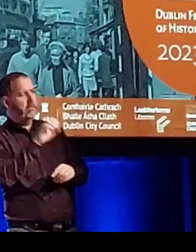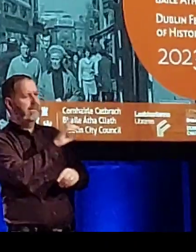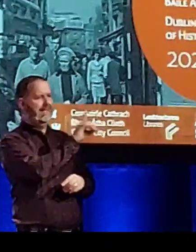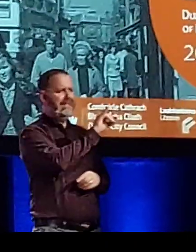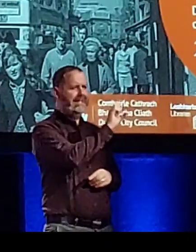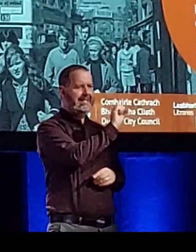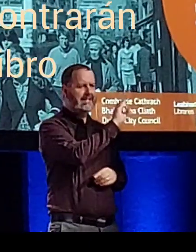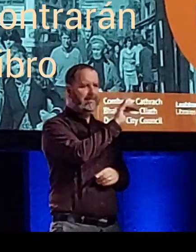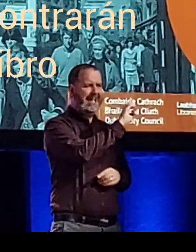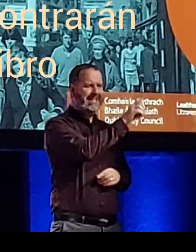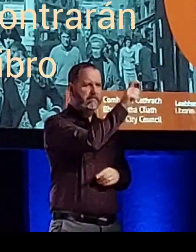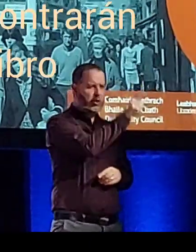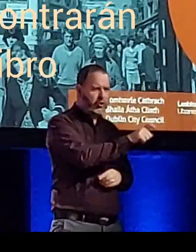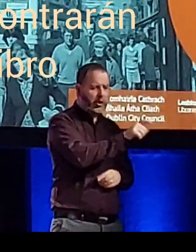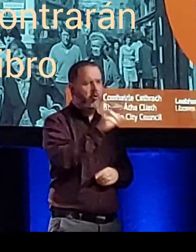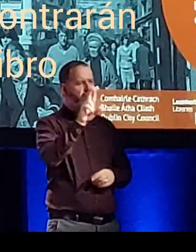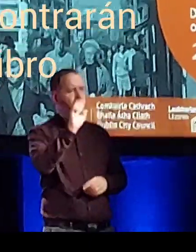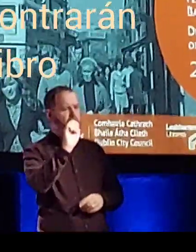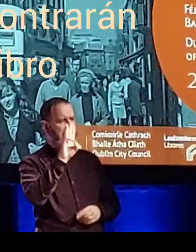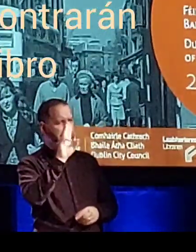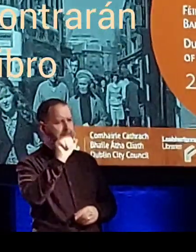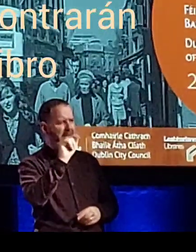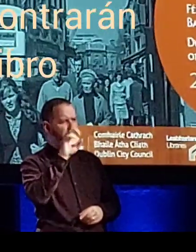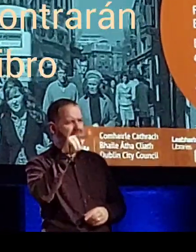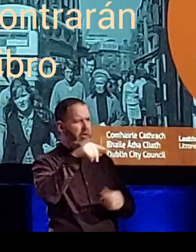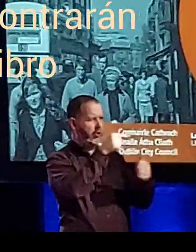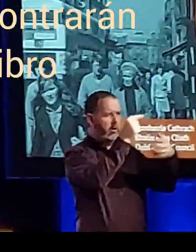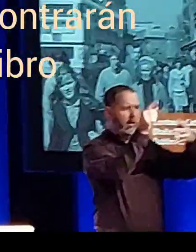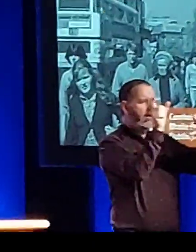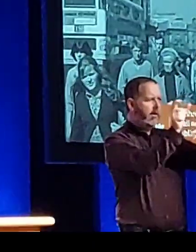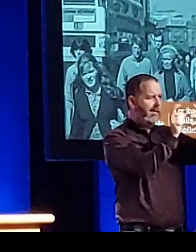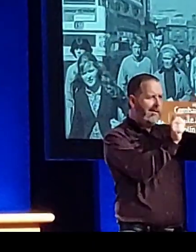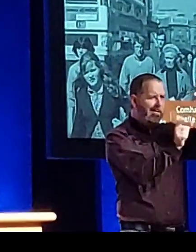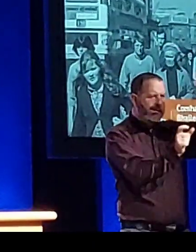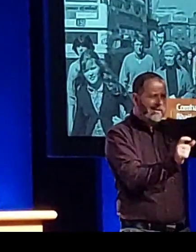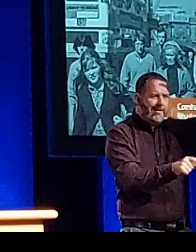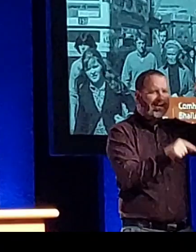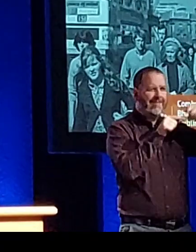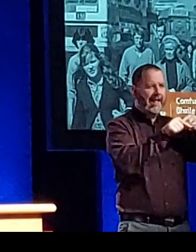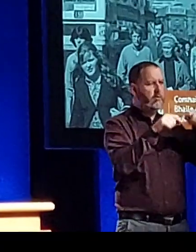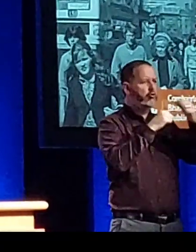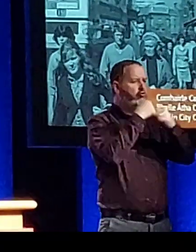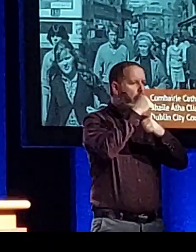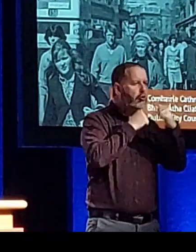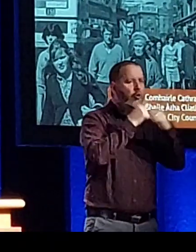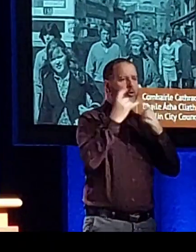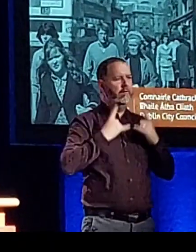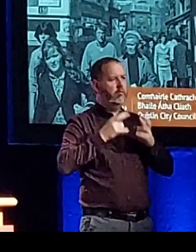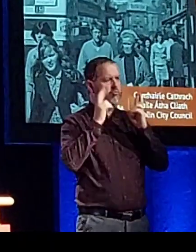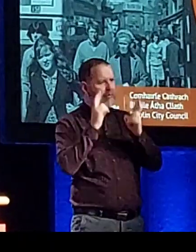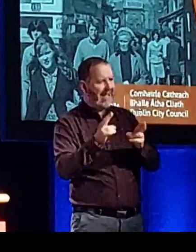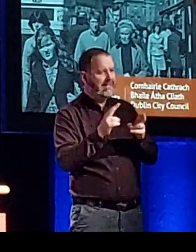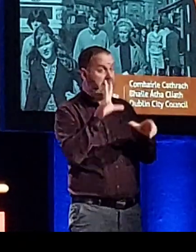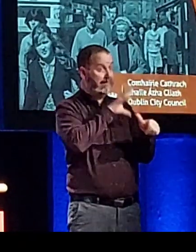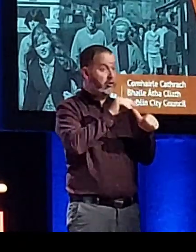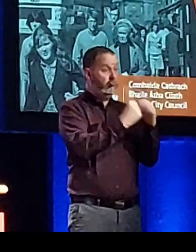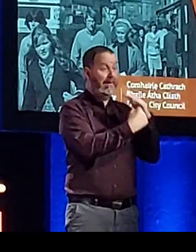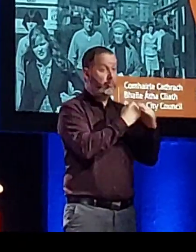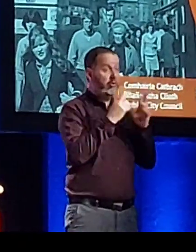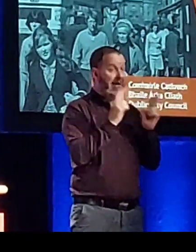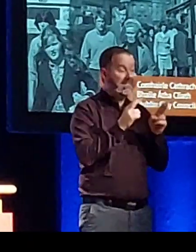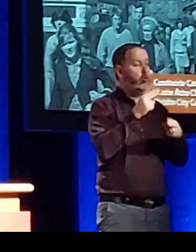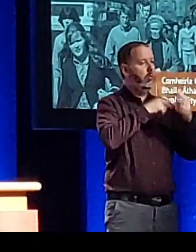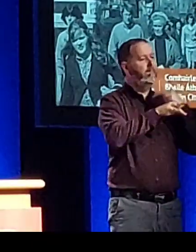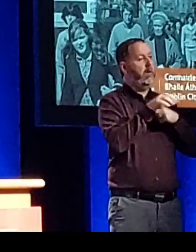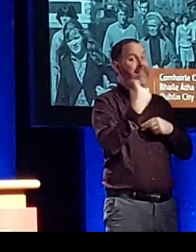refugee, repatriation, resettlement, and so on. This whole architecture of human rights, and particularly refugee rights, comes from this period.